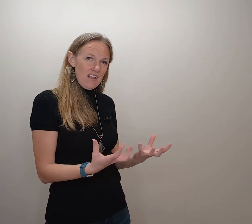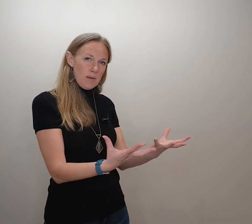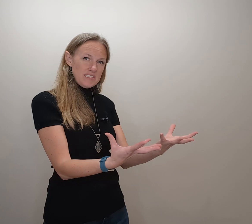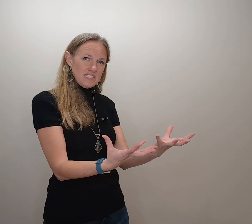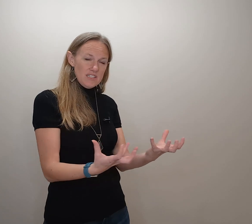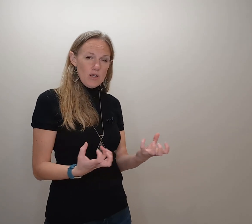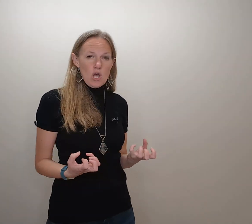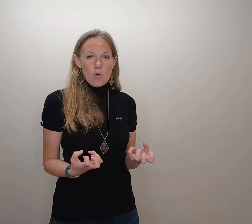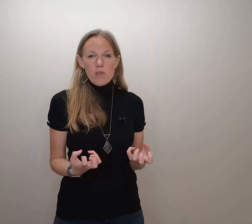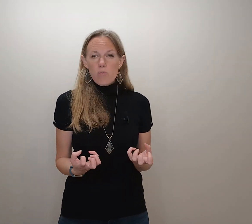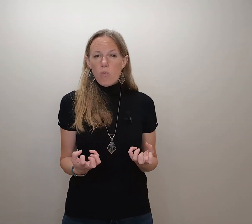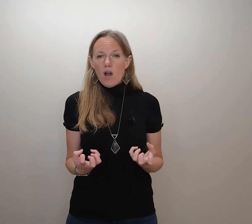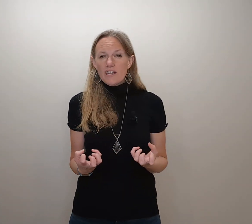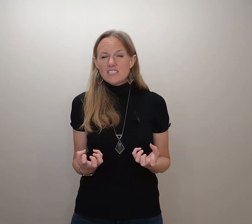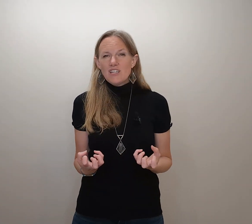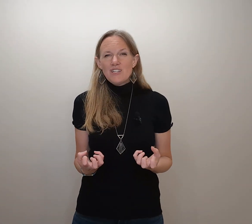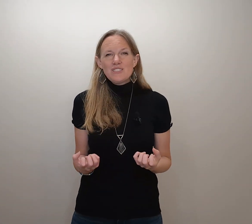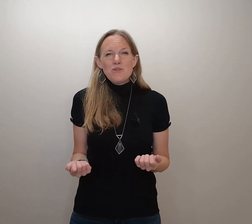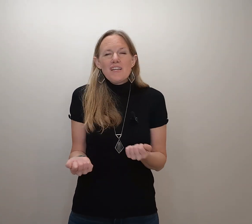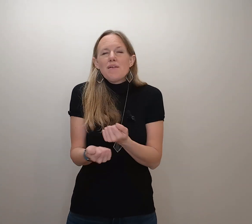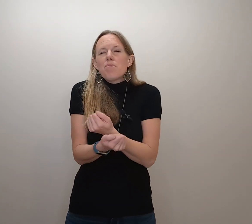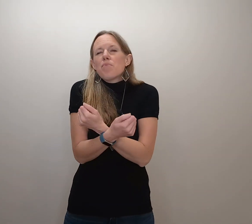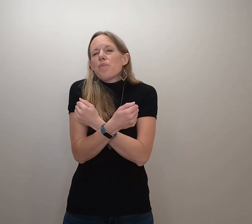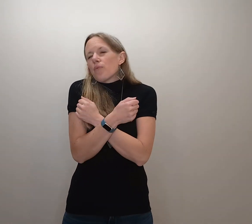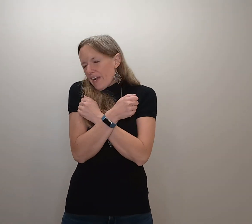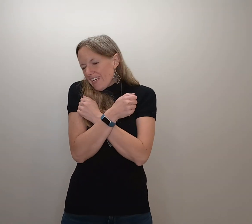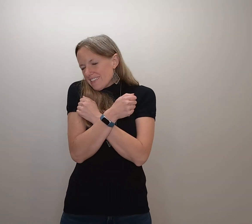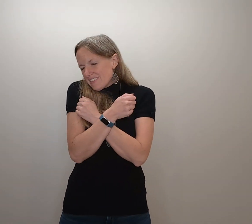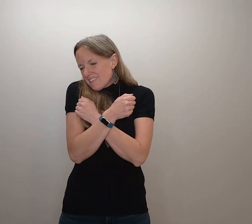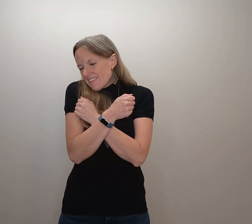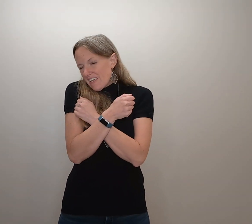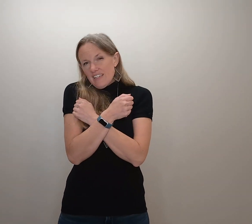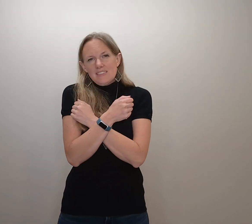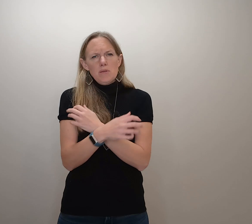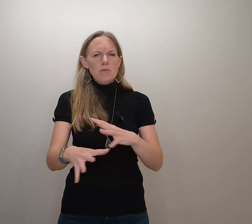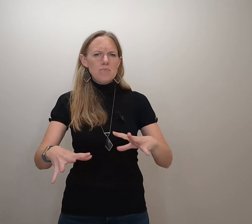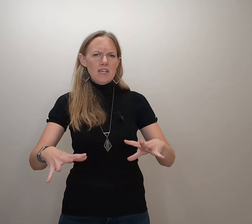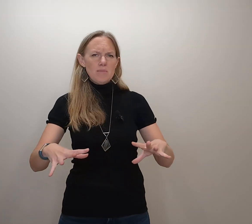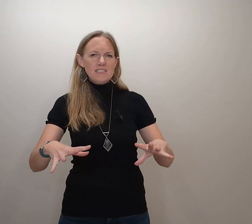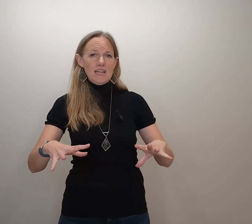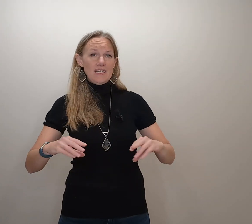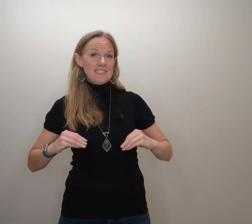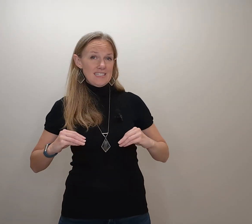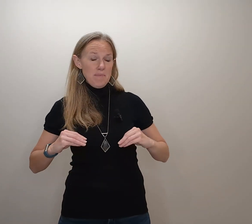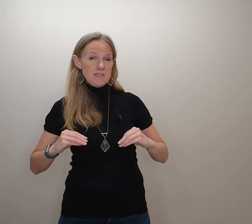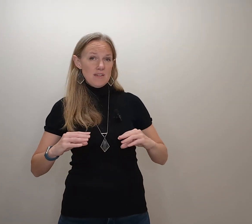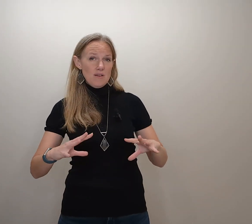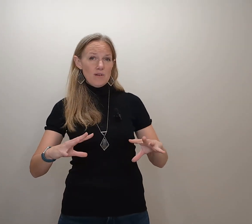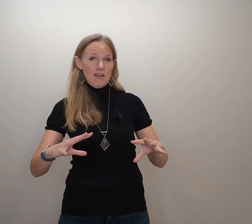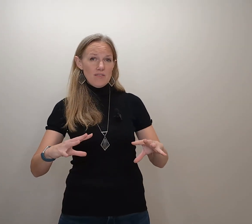claw position. We want to embrace. Okay, some people here might sign accept, where you have your